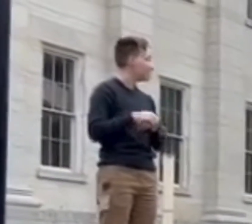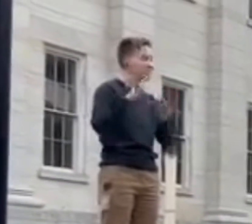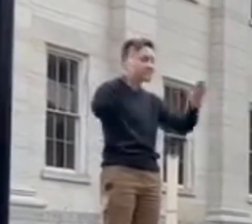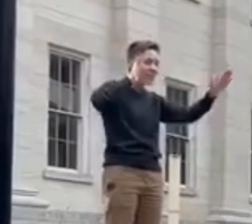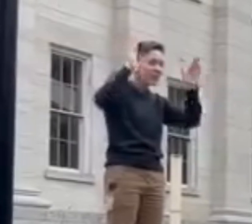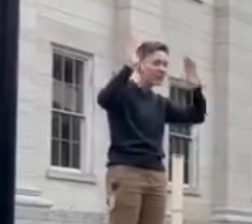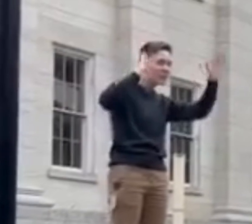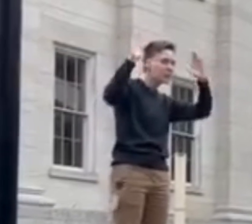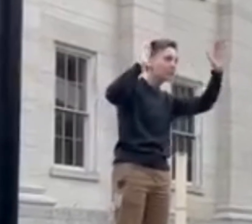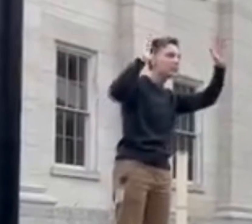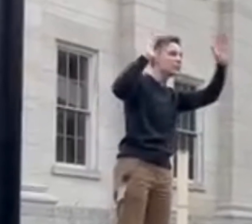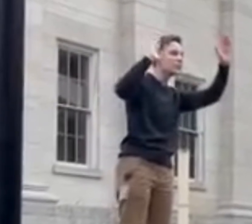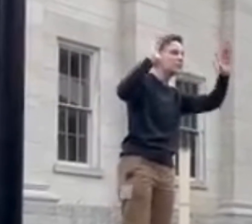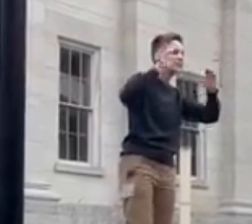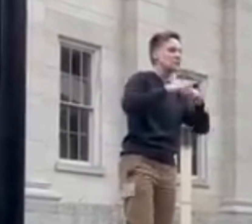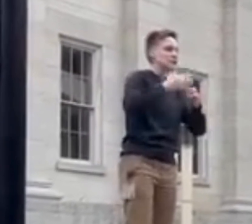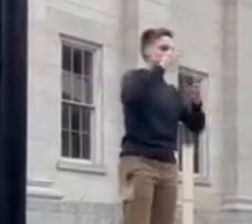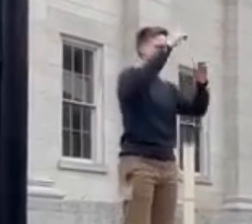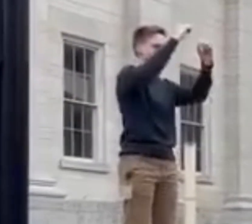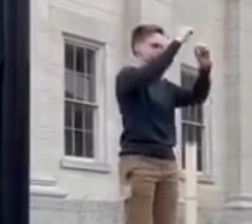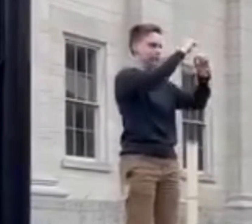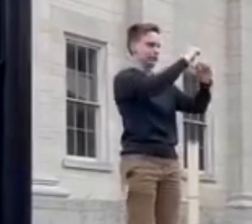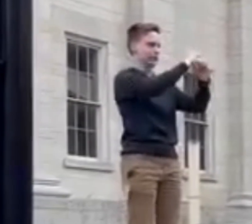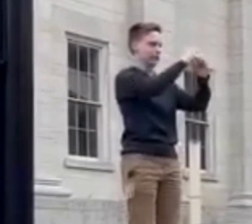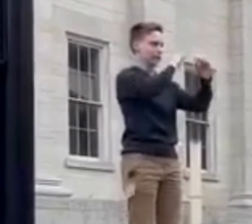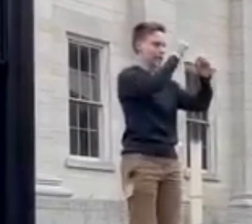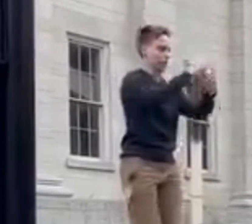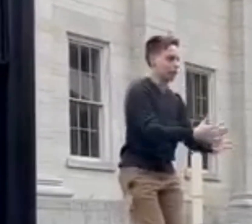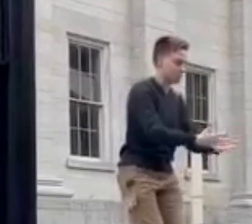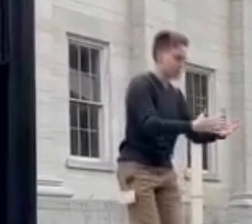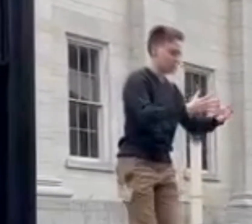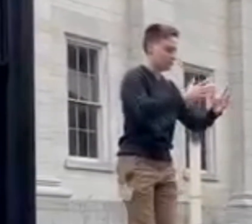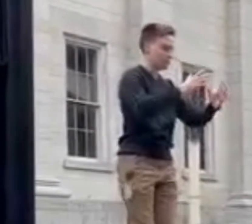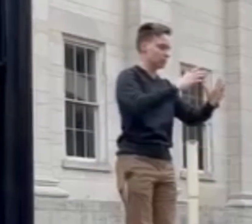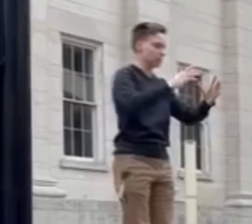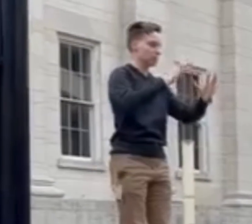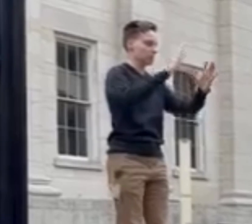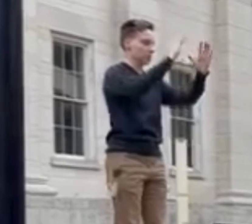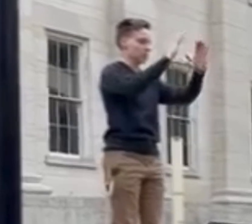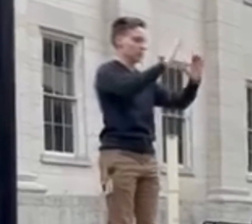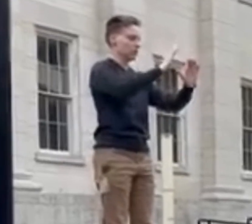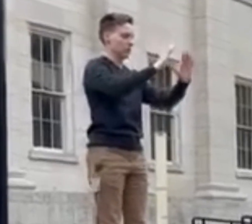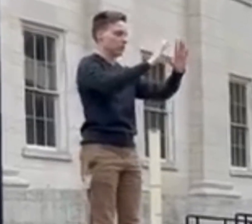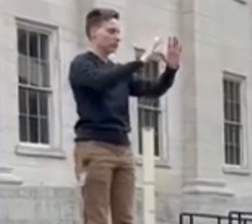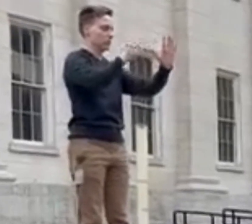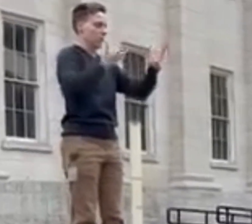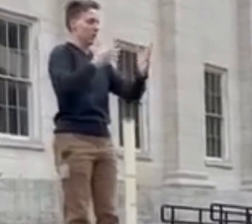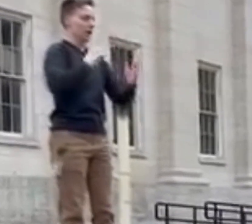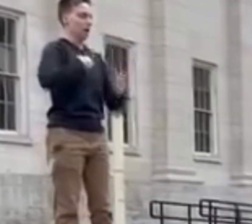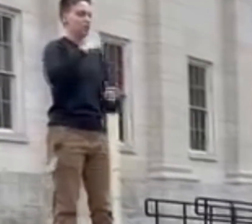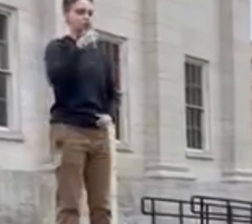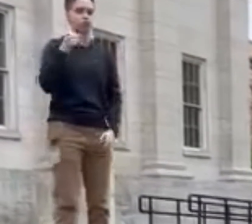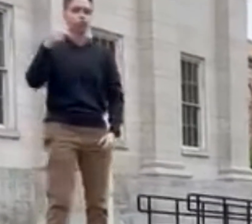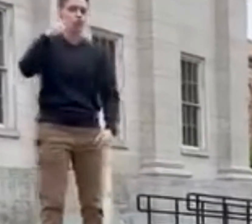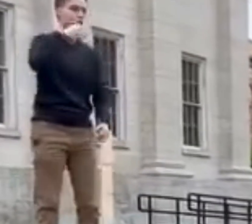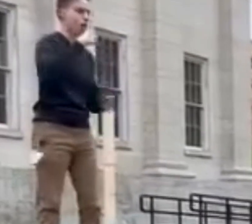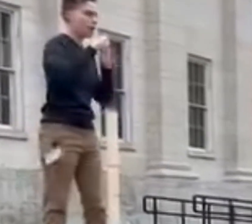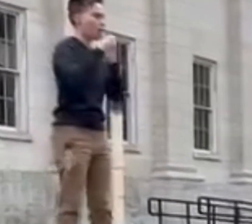Hello. Let me see if I can get this adjusted without dropping it, or I'm a pacer, so I might just hold if that's all right.